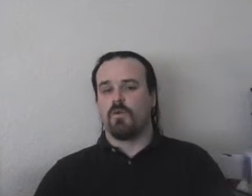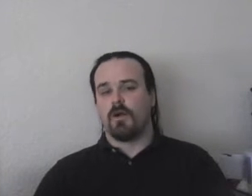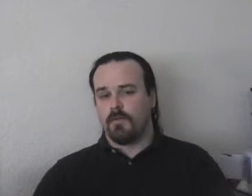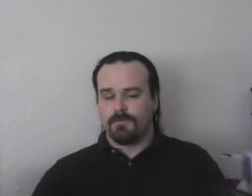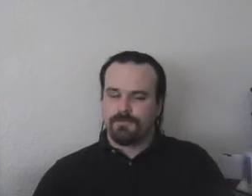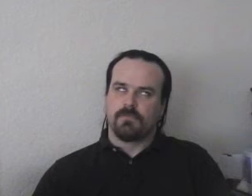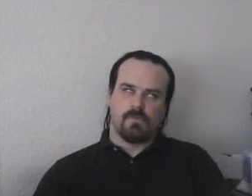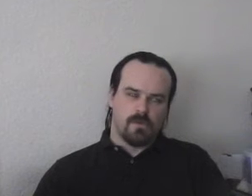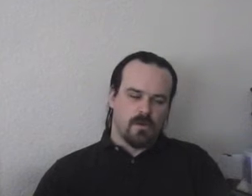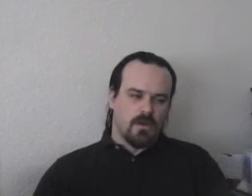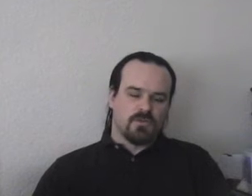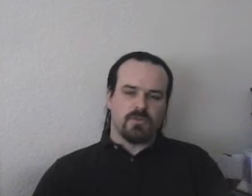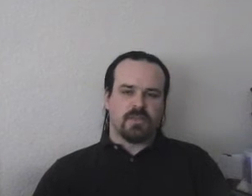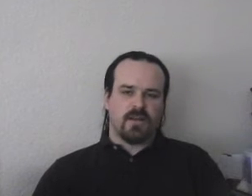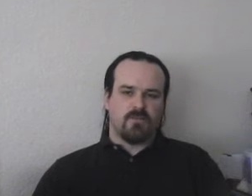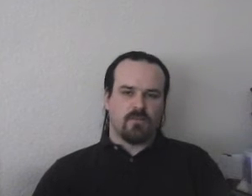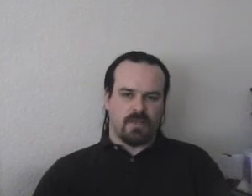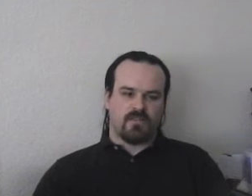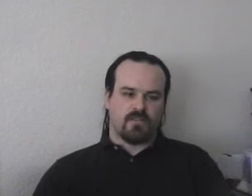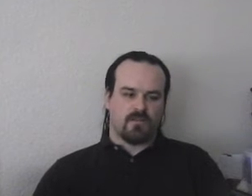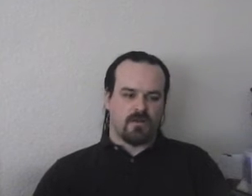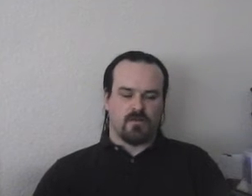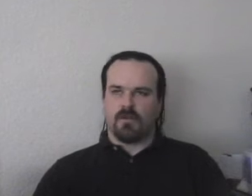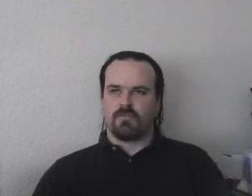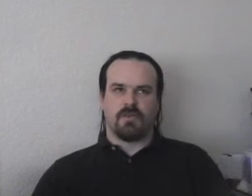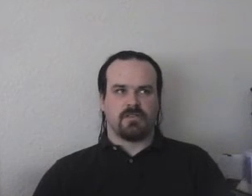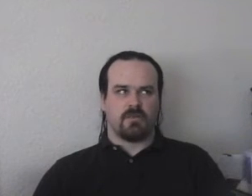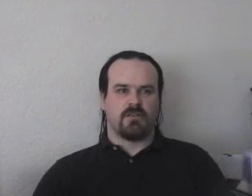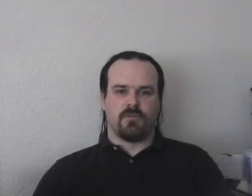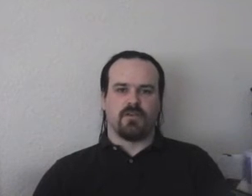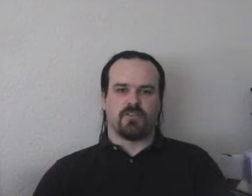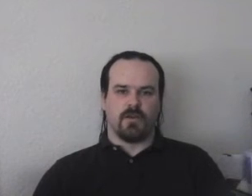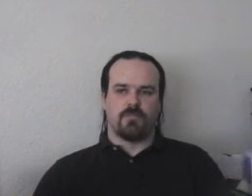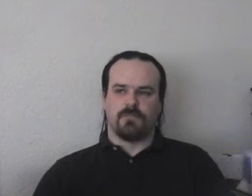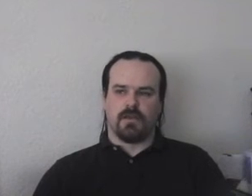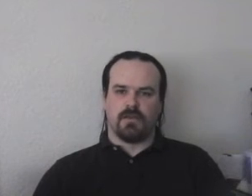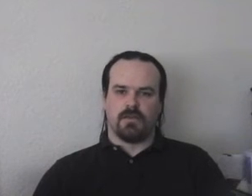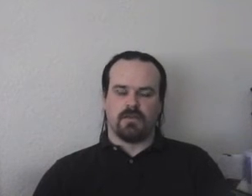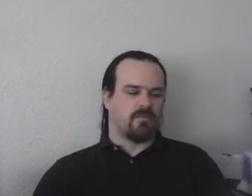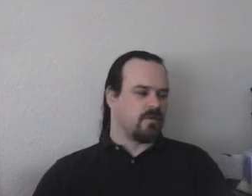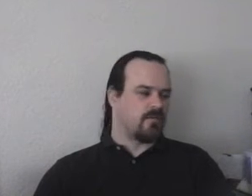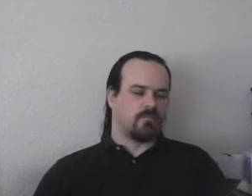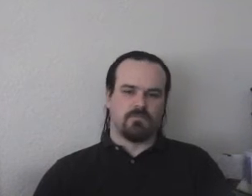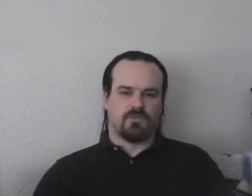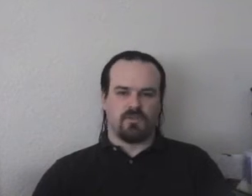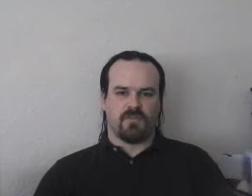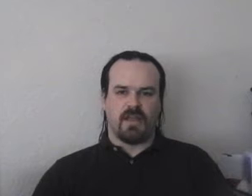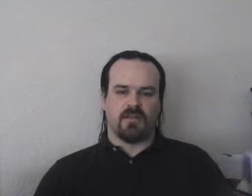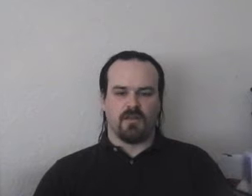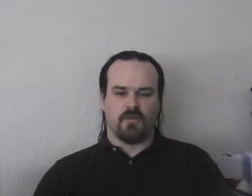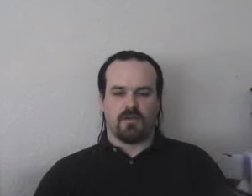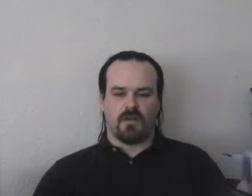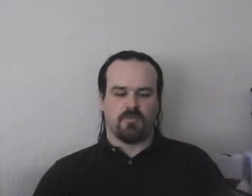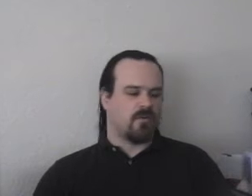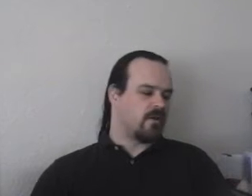work. So once again, I've been released. I was released about 2 weeks ago, and I've been sort of finagling with unemployment. I